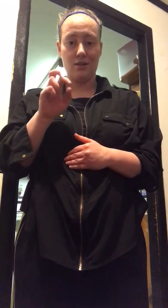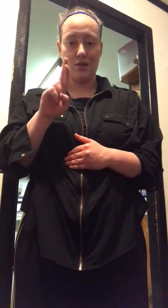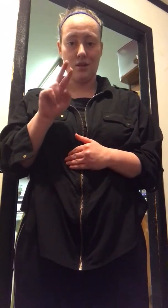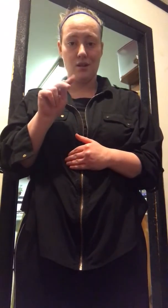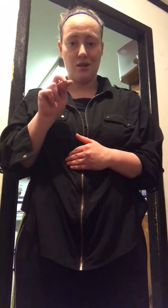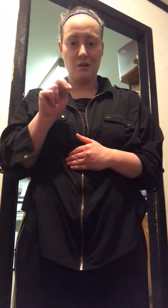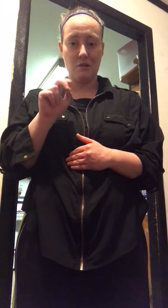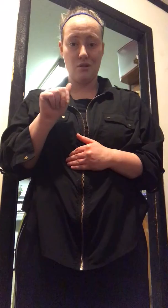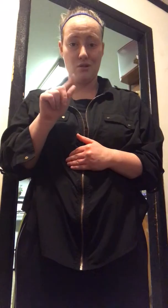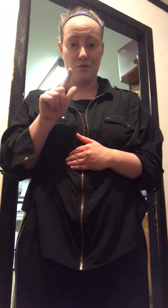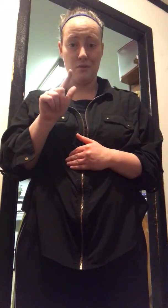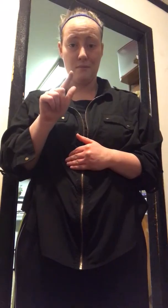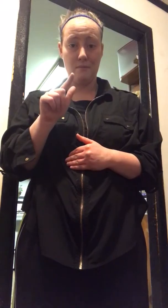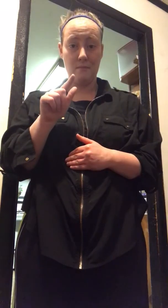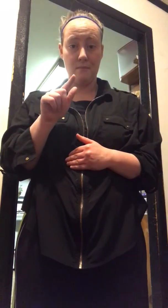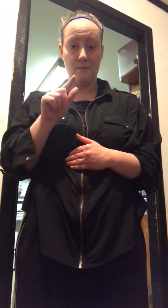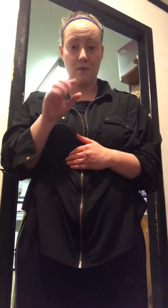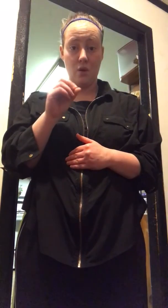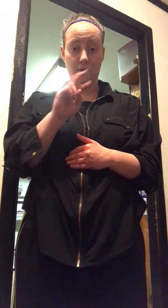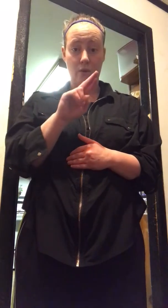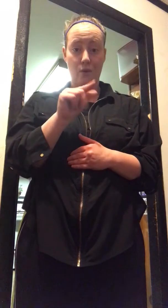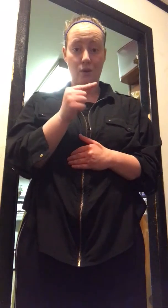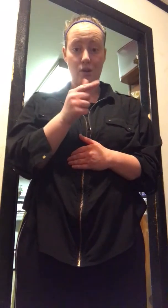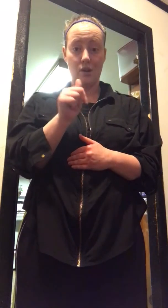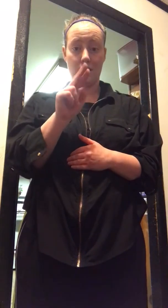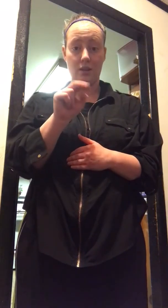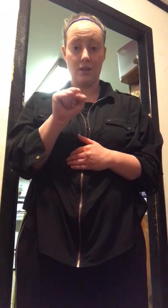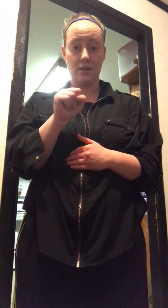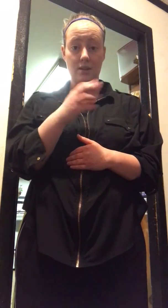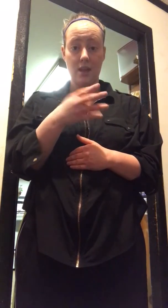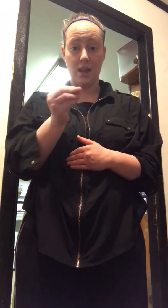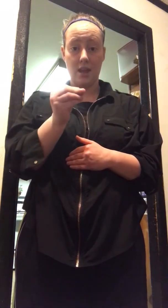reproductive organs, and the urinary bladder.